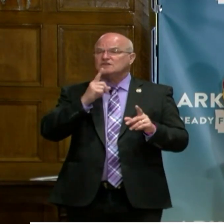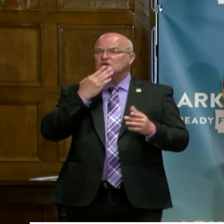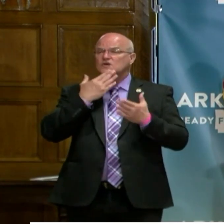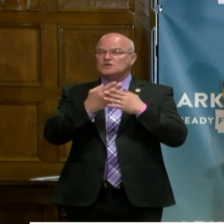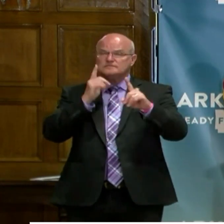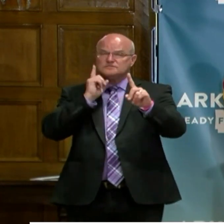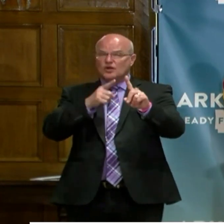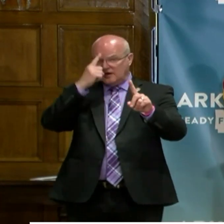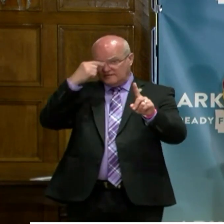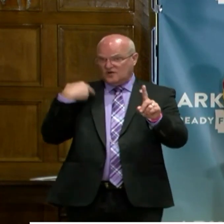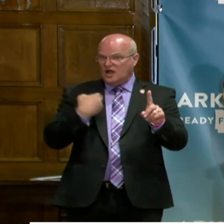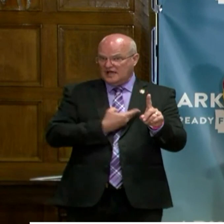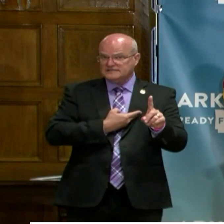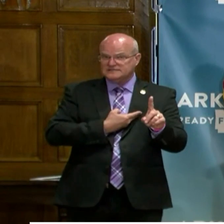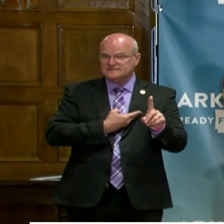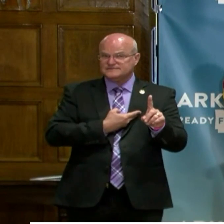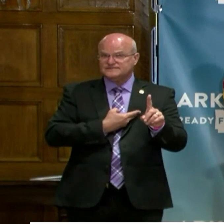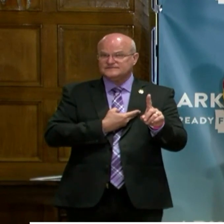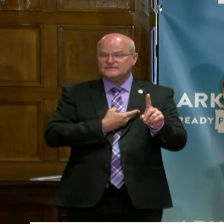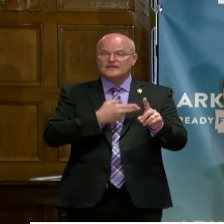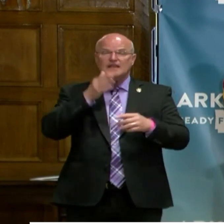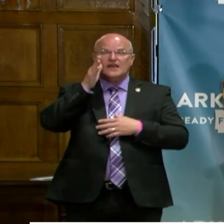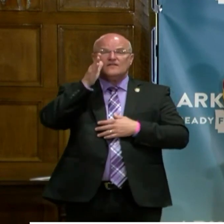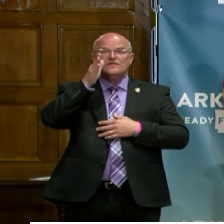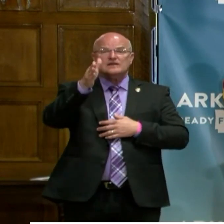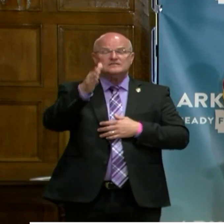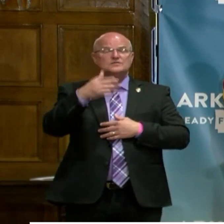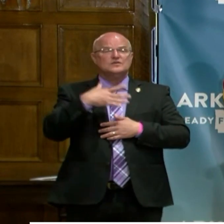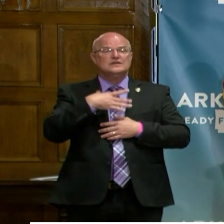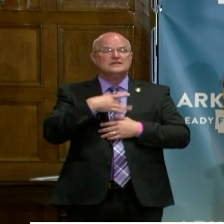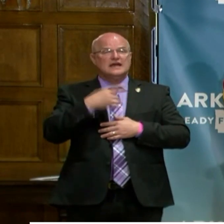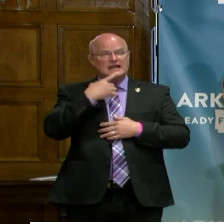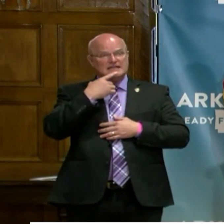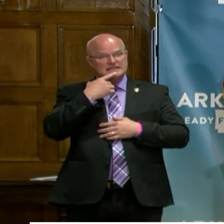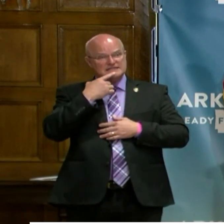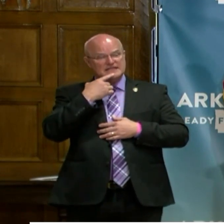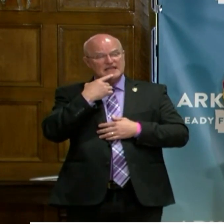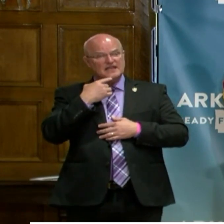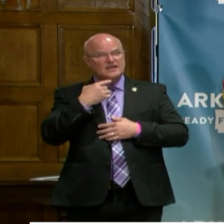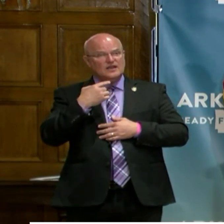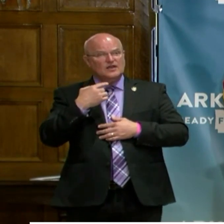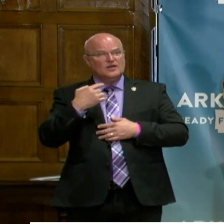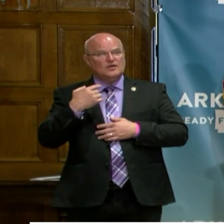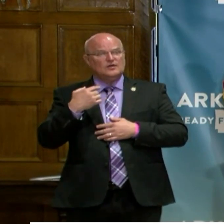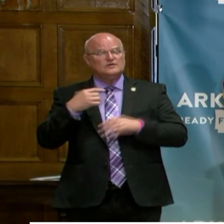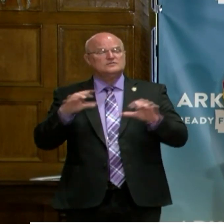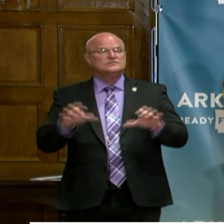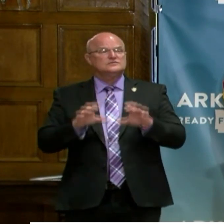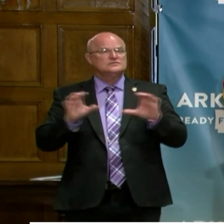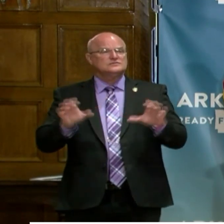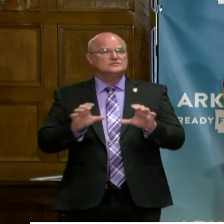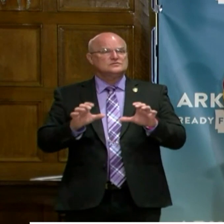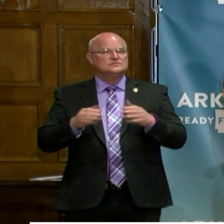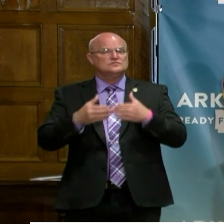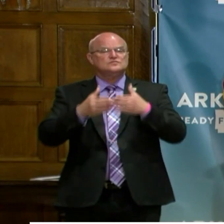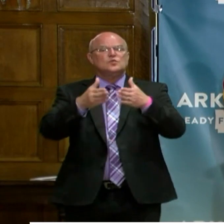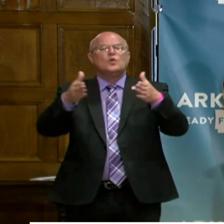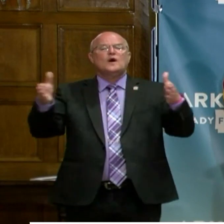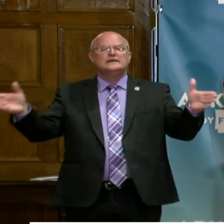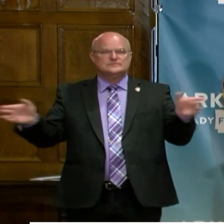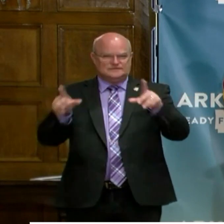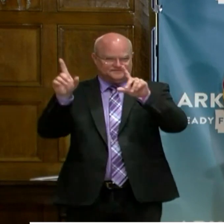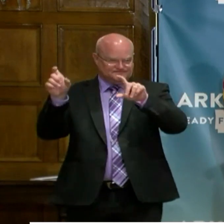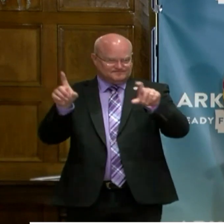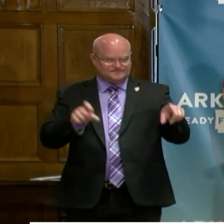a good target for us. Eventually, we'd like to be able to do very widespread